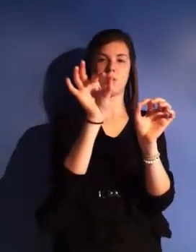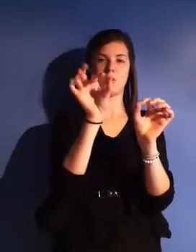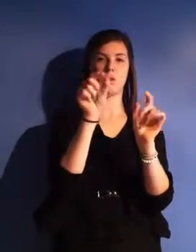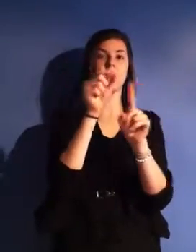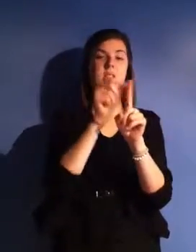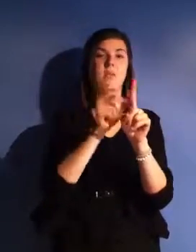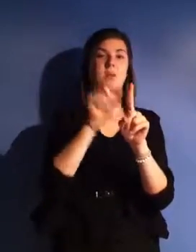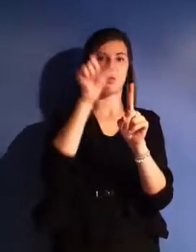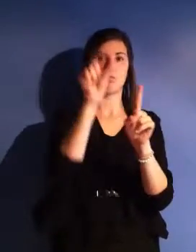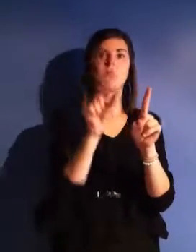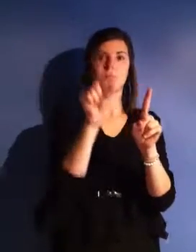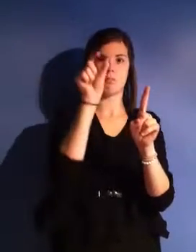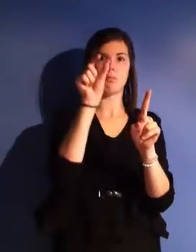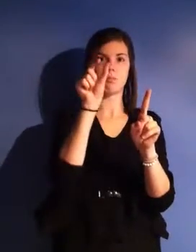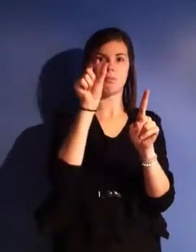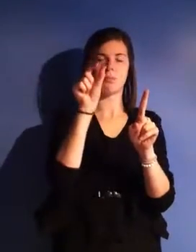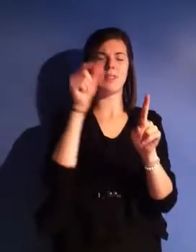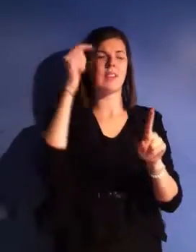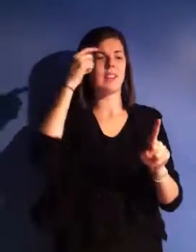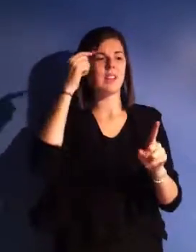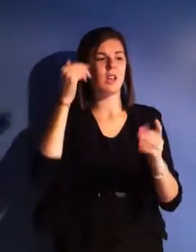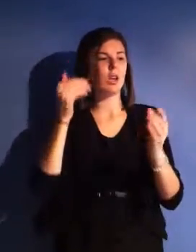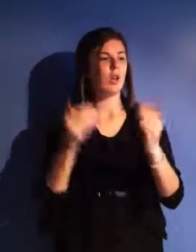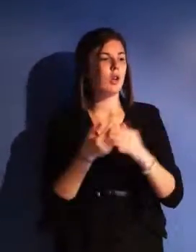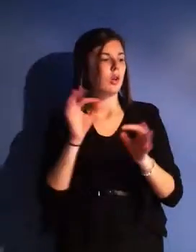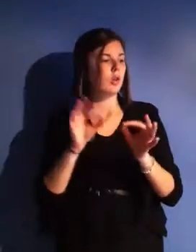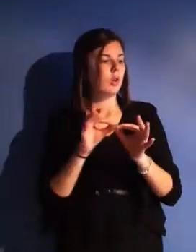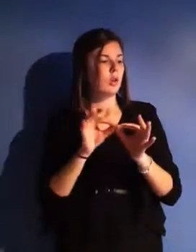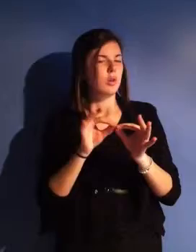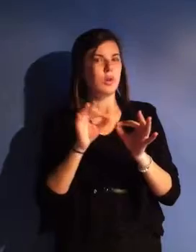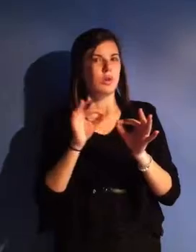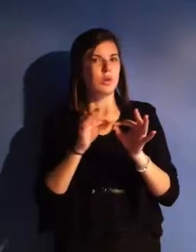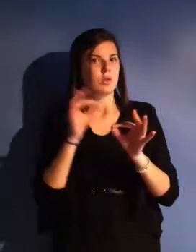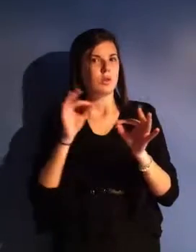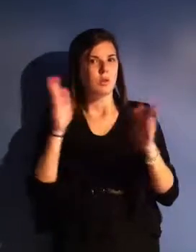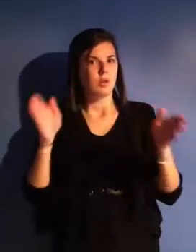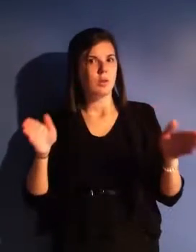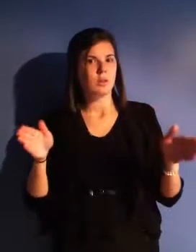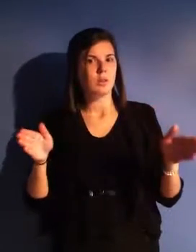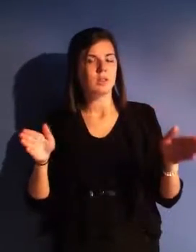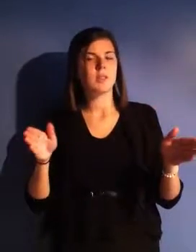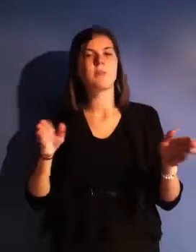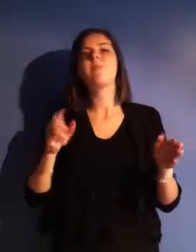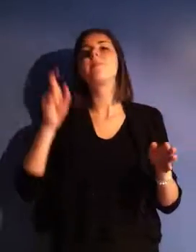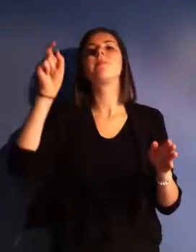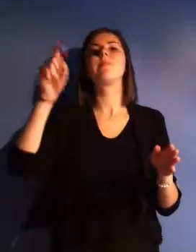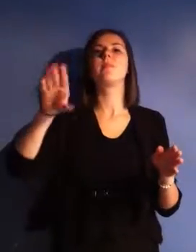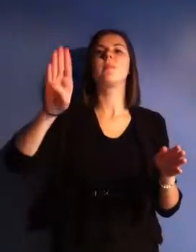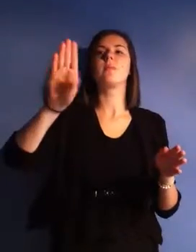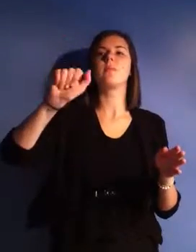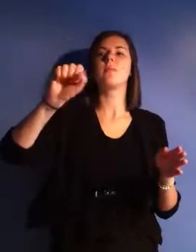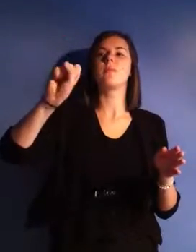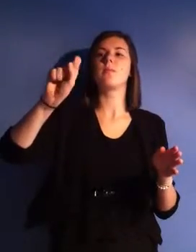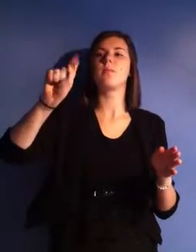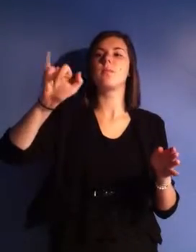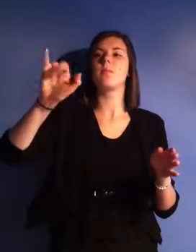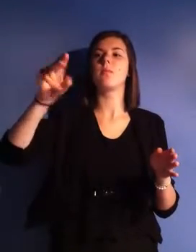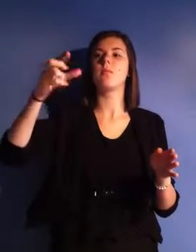for new sewers, it's probably best to do what we call a basting first. And a basting basically means that